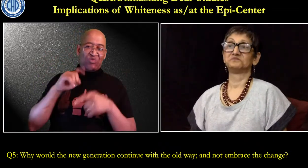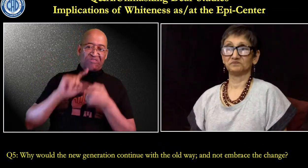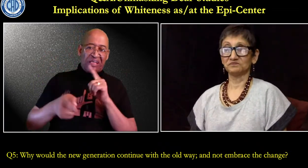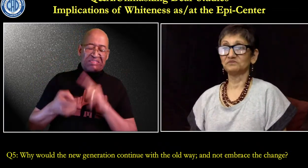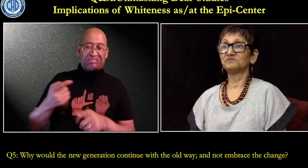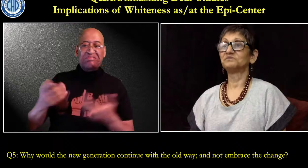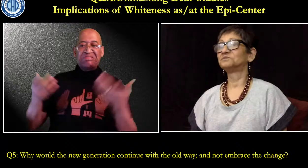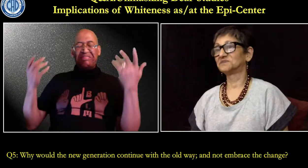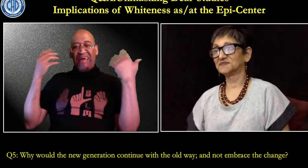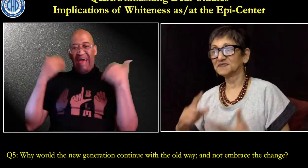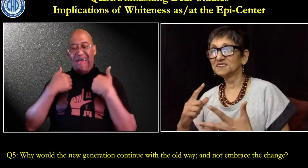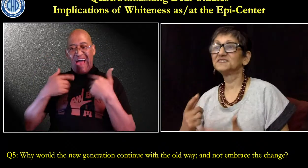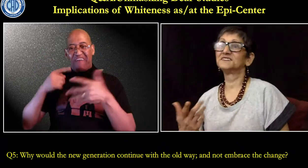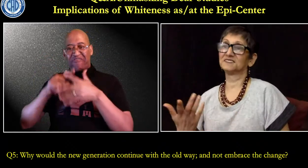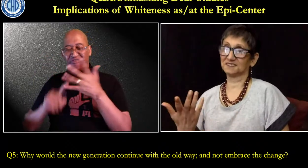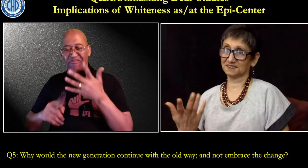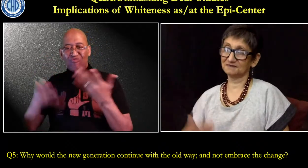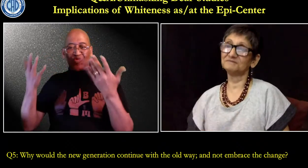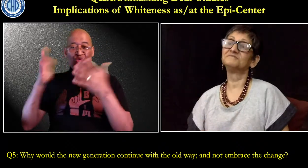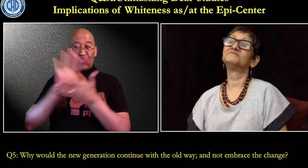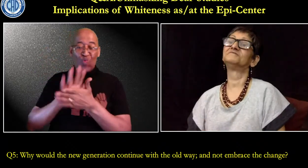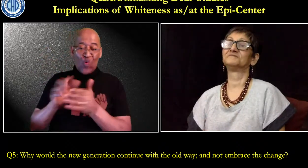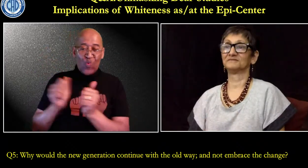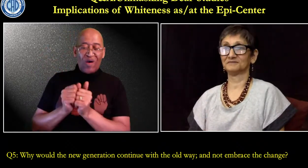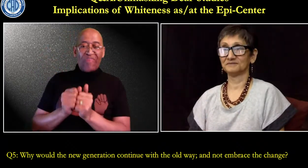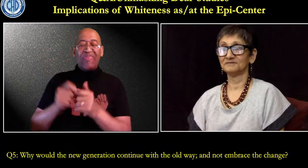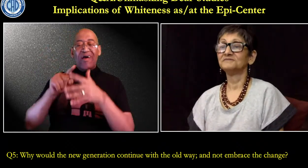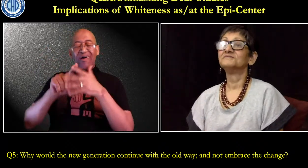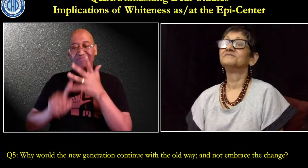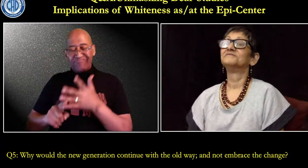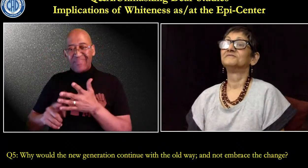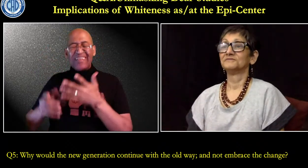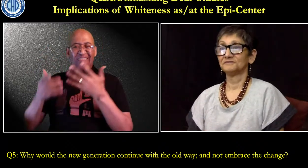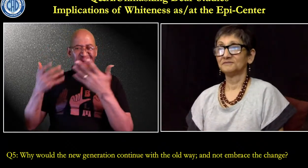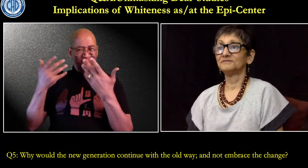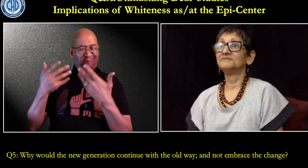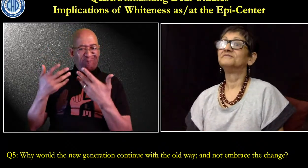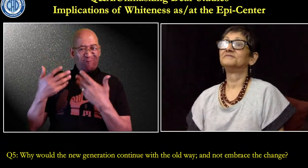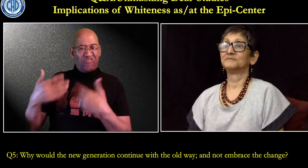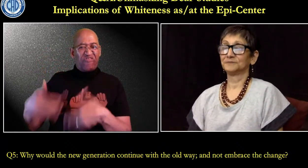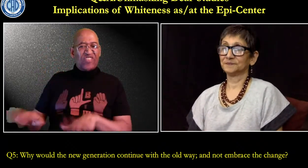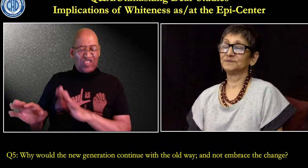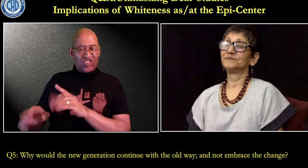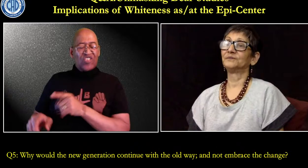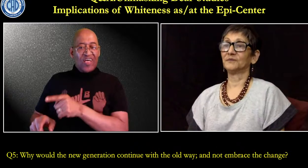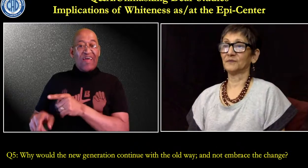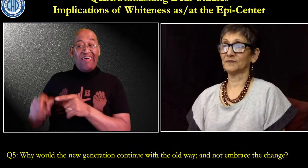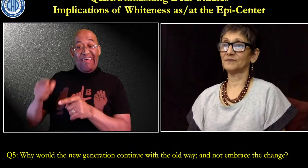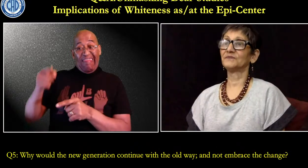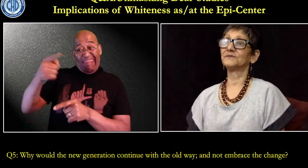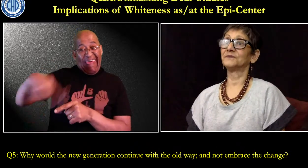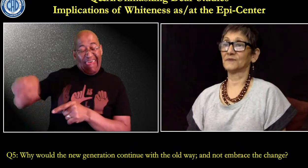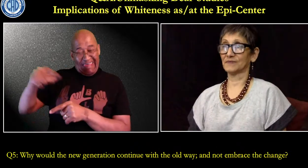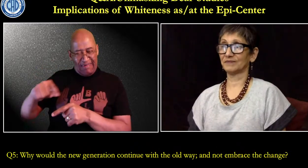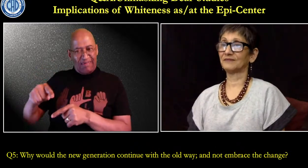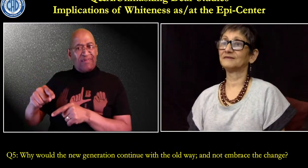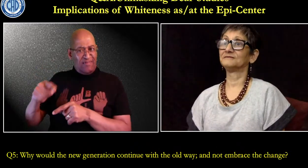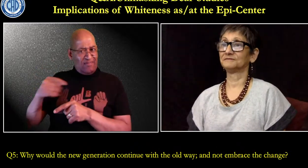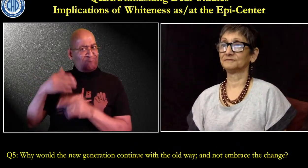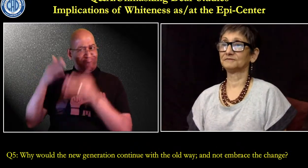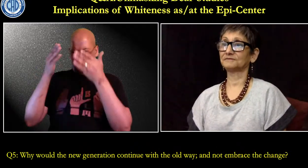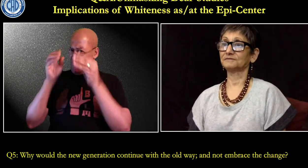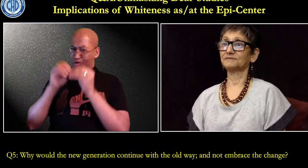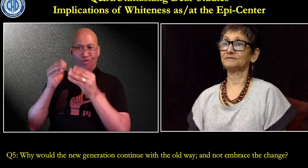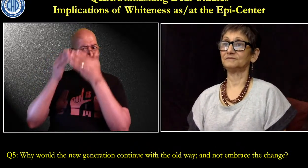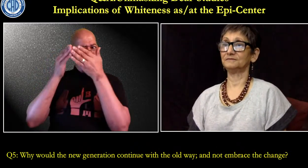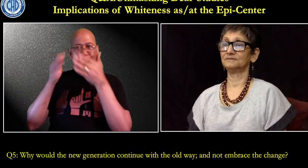They're listening to Black music. They have Spanish friends. You know, the diversity in the schools, it's